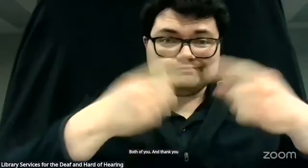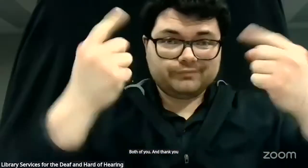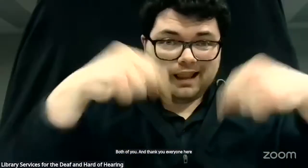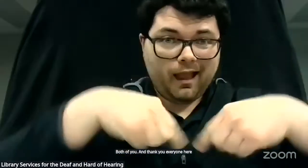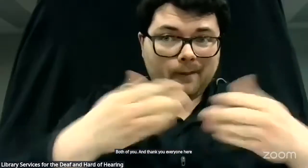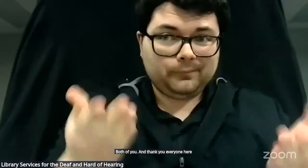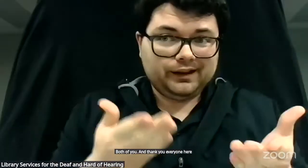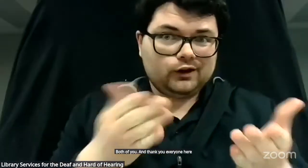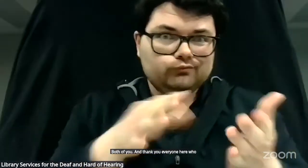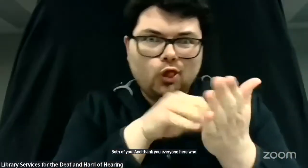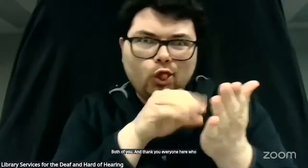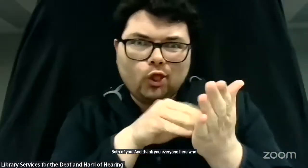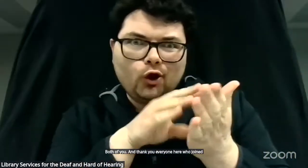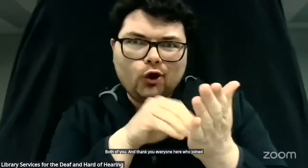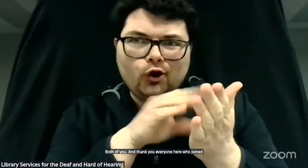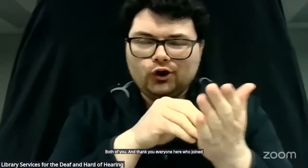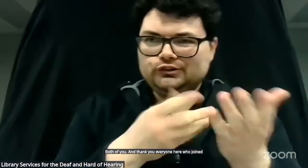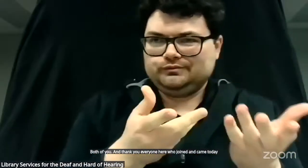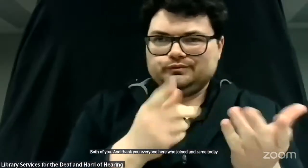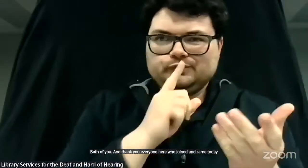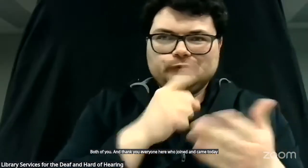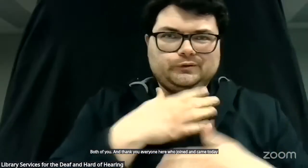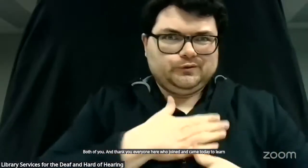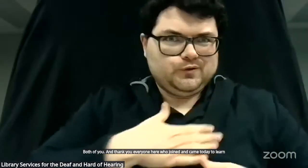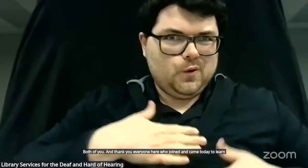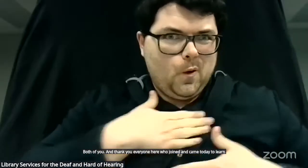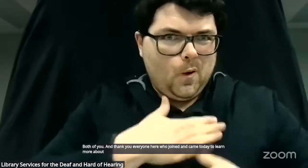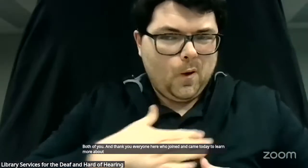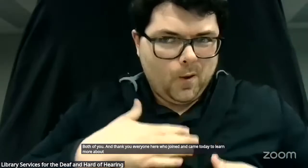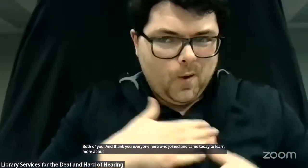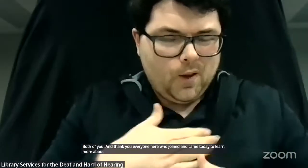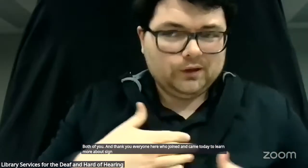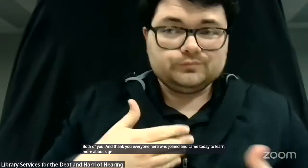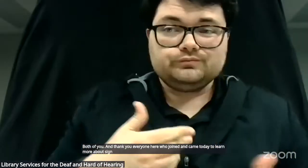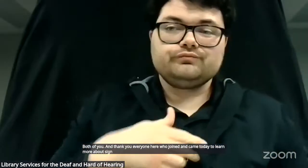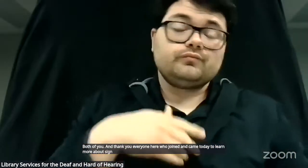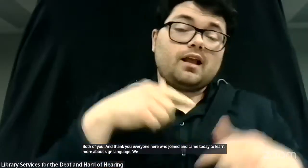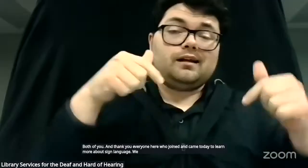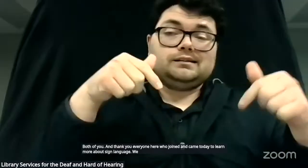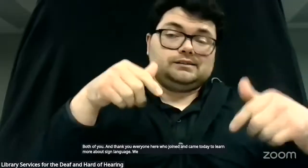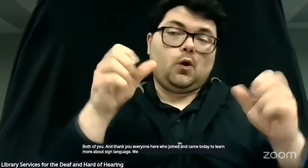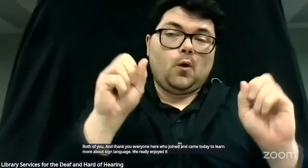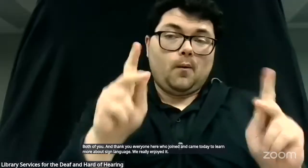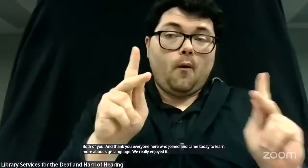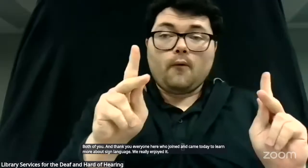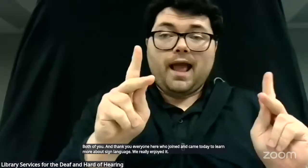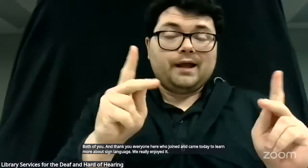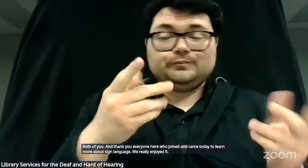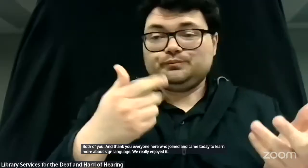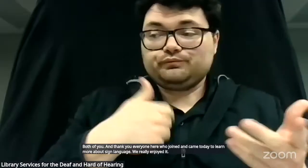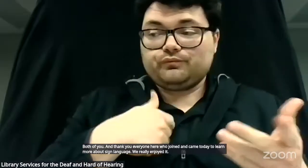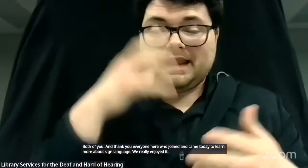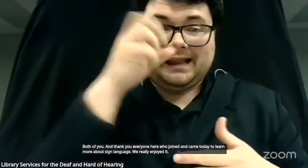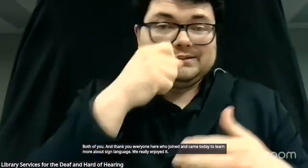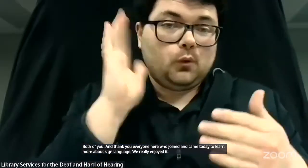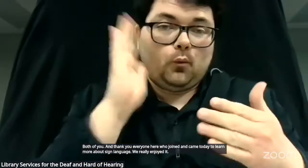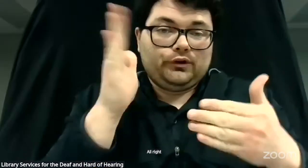who joined and came today to learn more about sign language. We really enjoyed it. All right. So